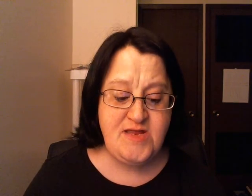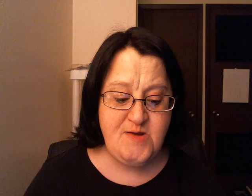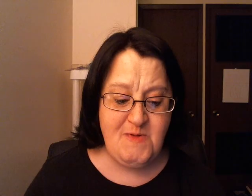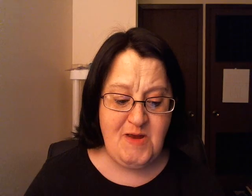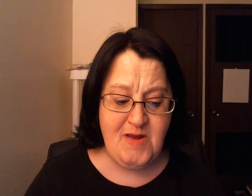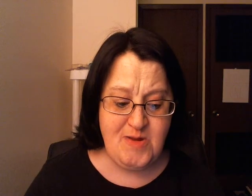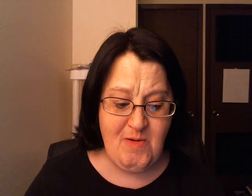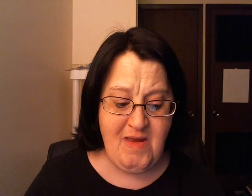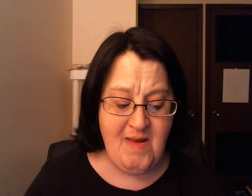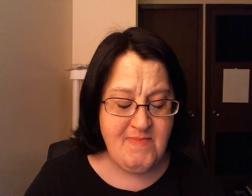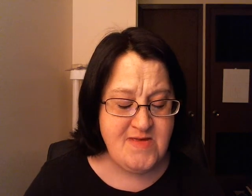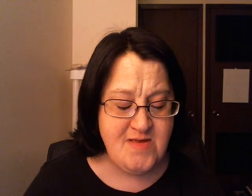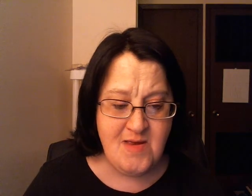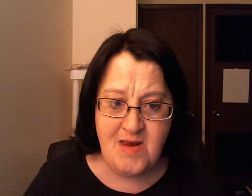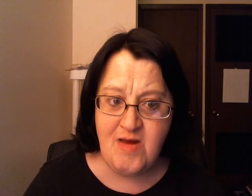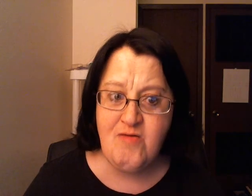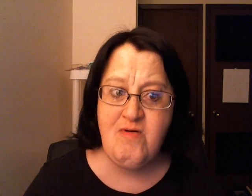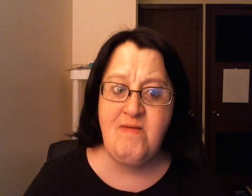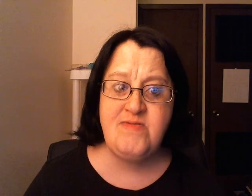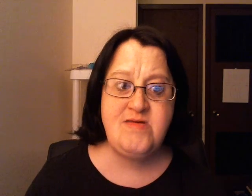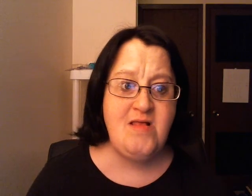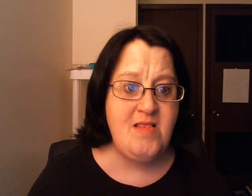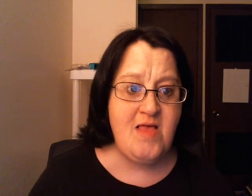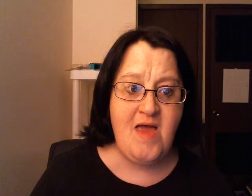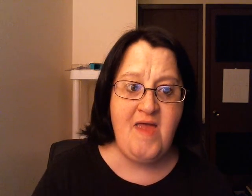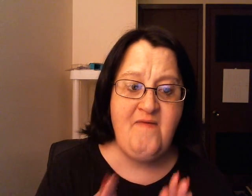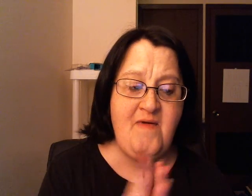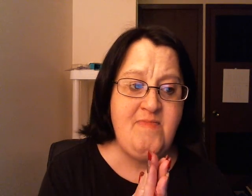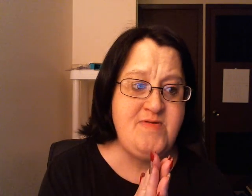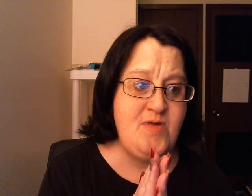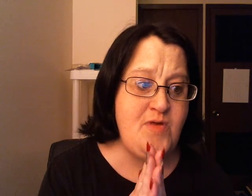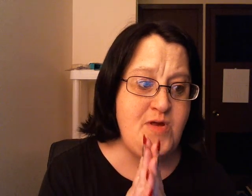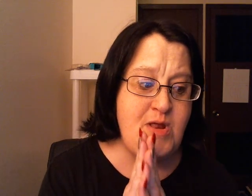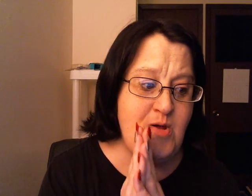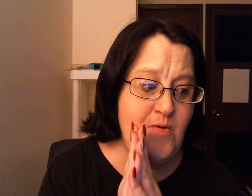just want you guys to know, right, I'm still here. I'm still alive. I'm still, you know,